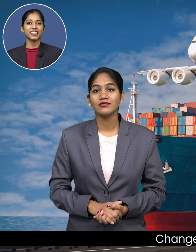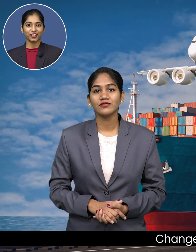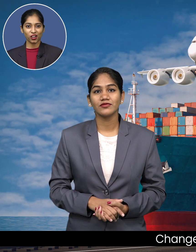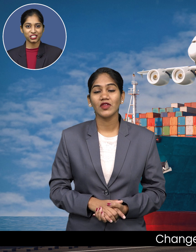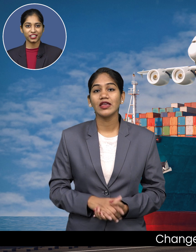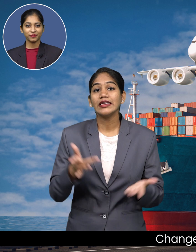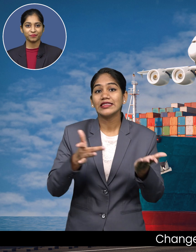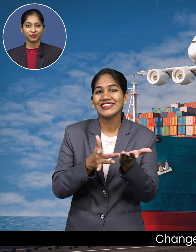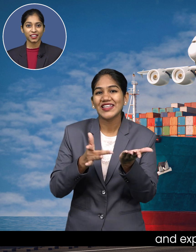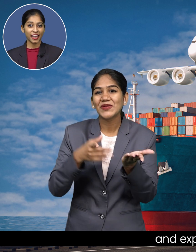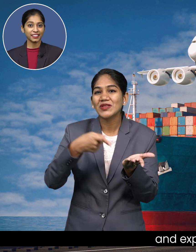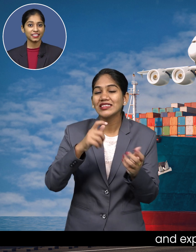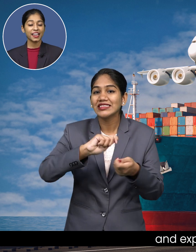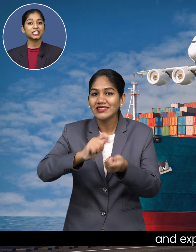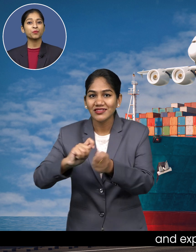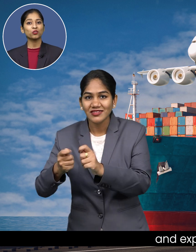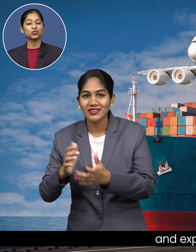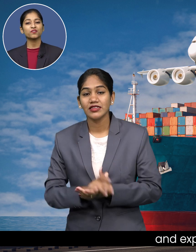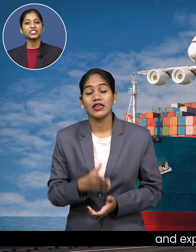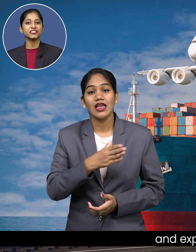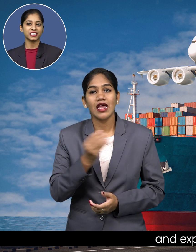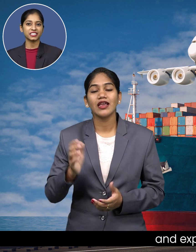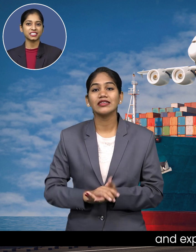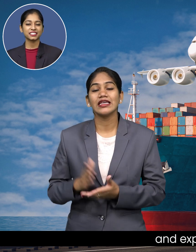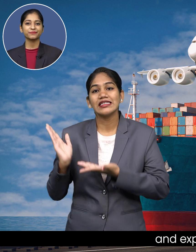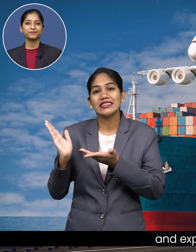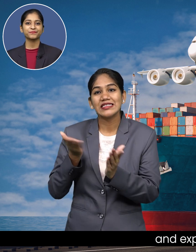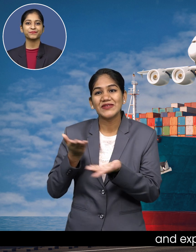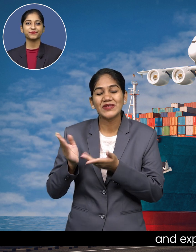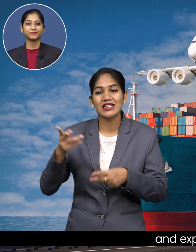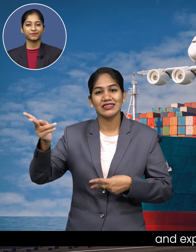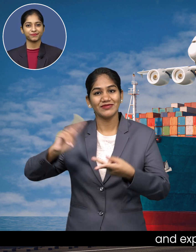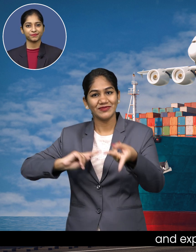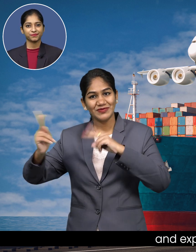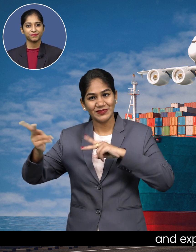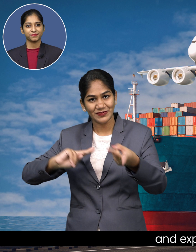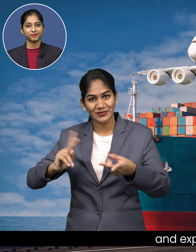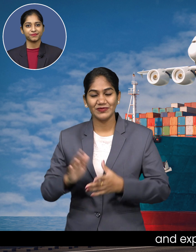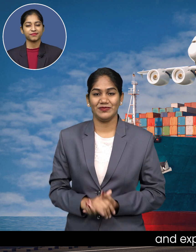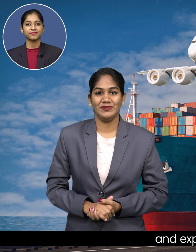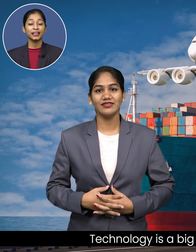Changes in technology and exports of services.